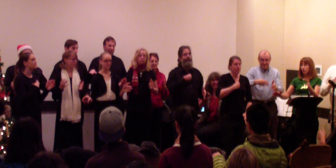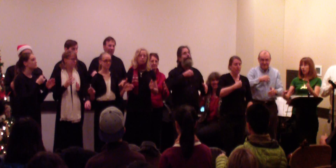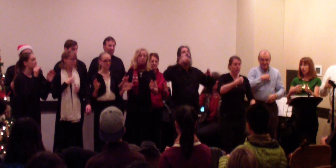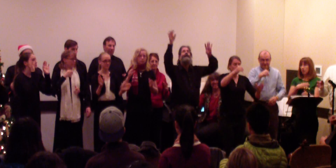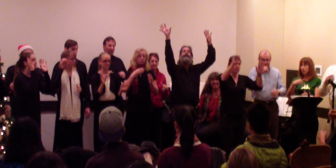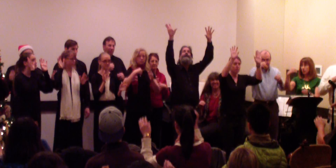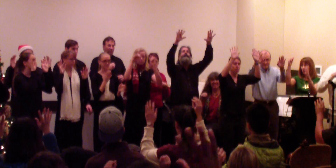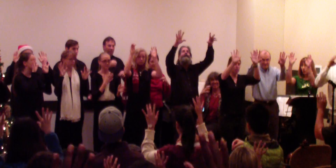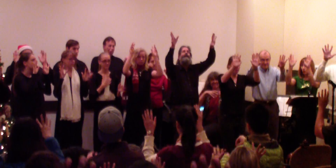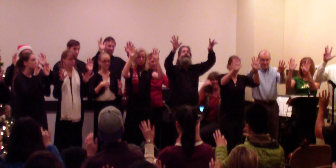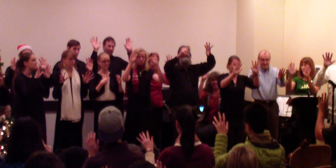the snow.